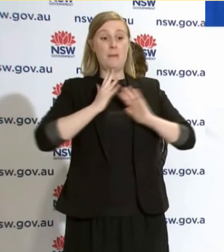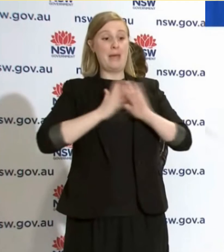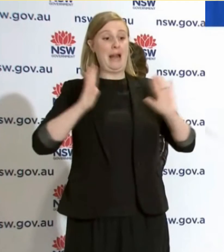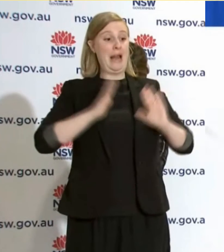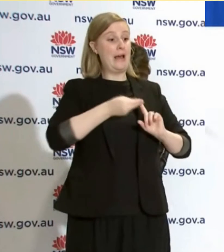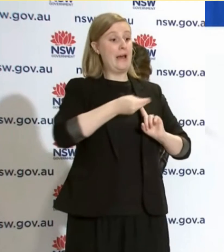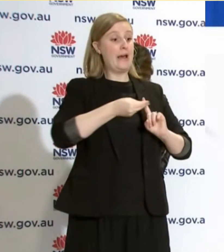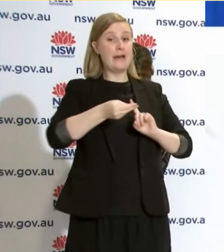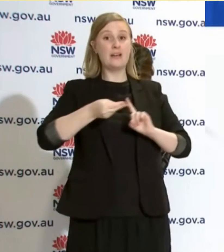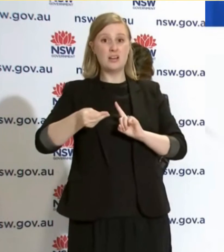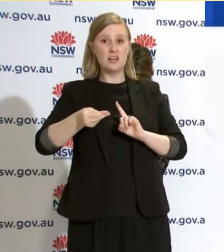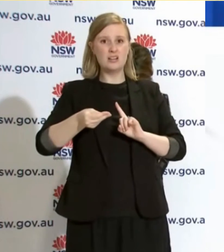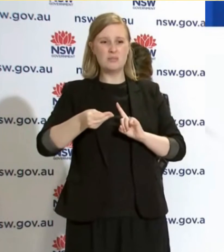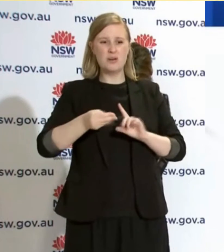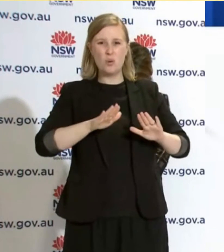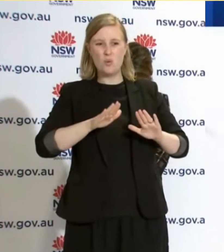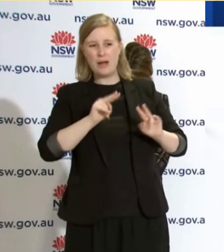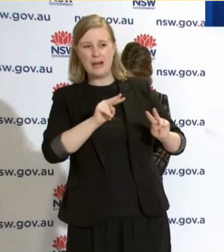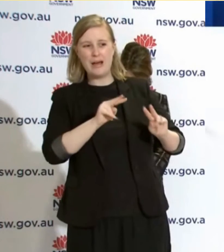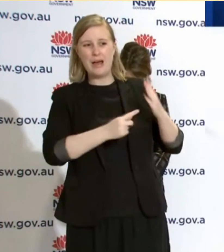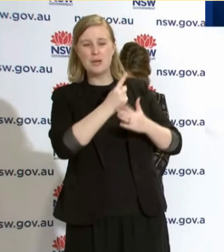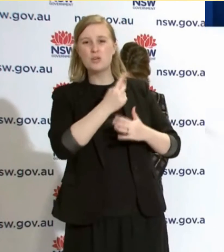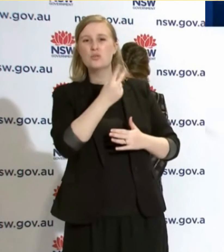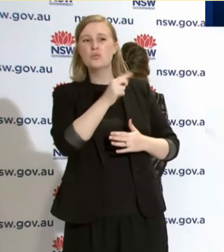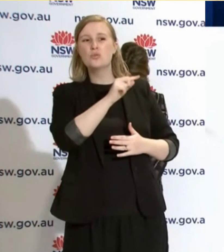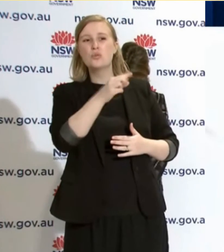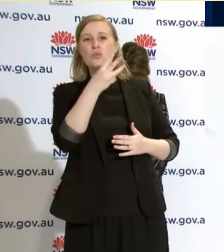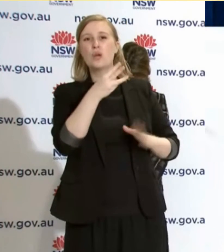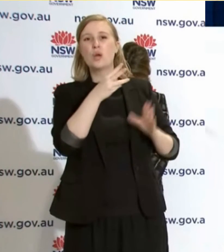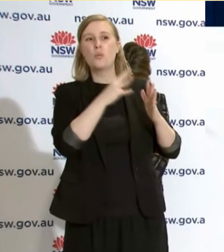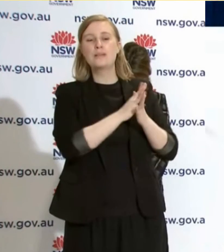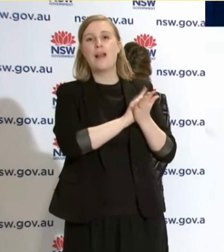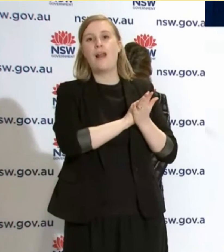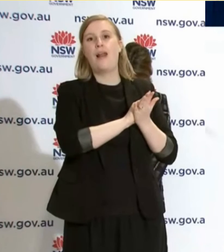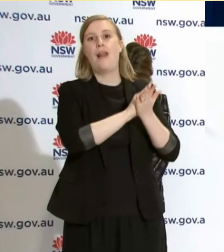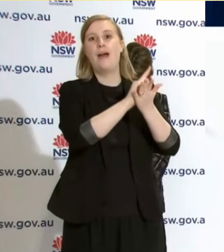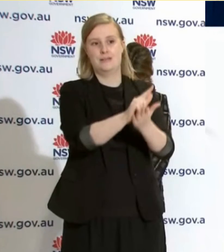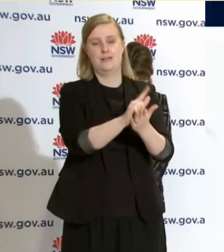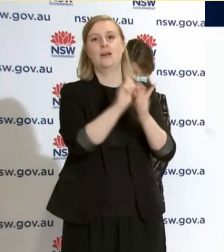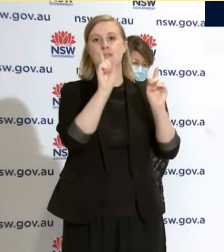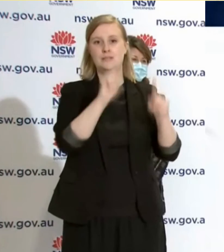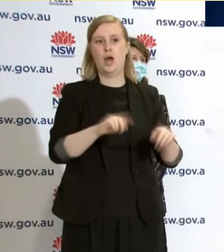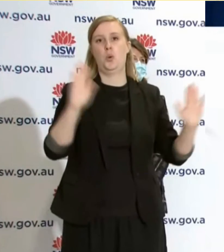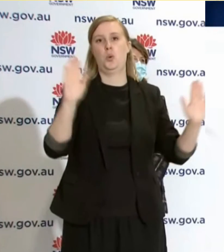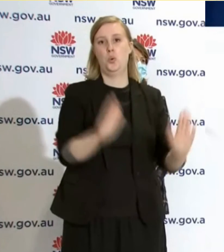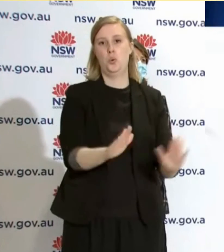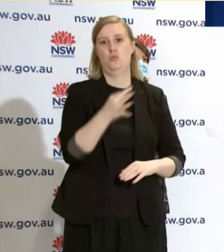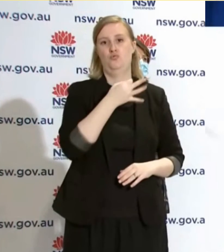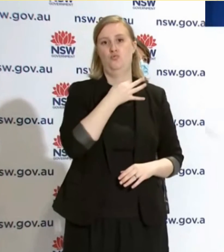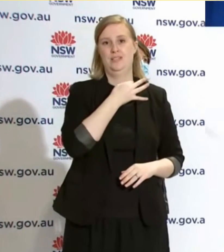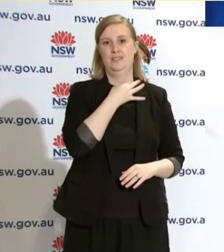to 3 weeks. So we're obviously seeing some impact from vaccines that were given 2 to 3 weeks